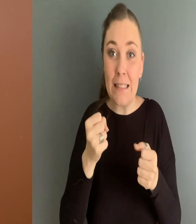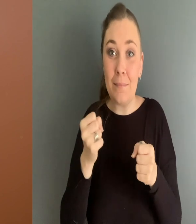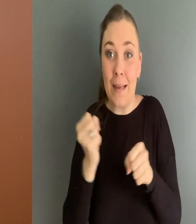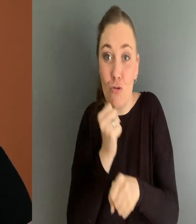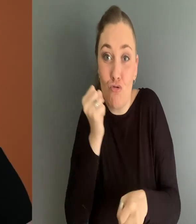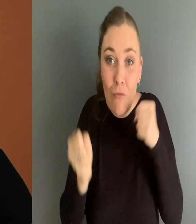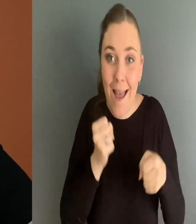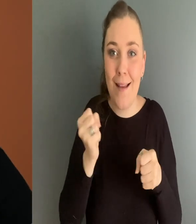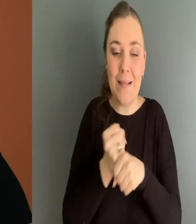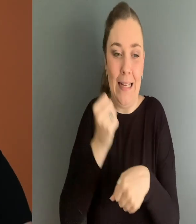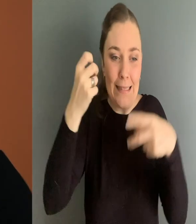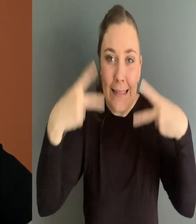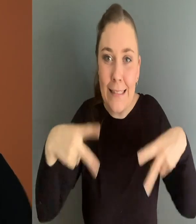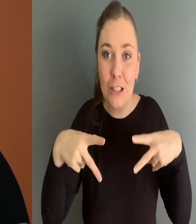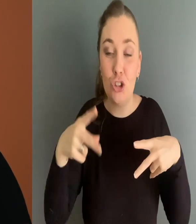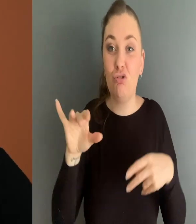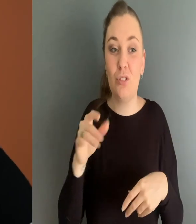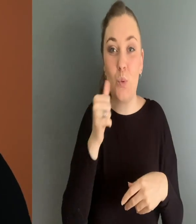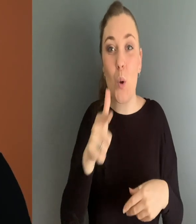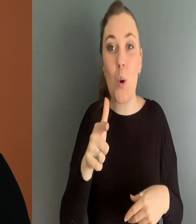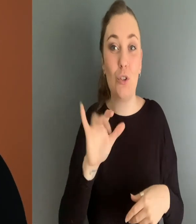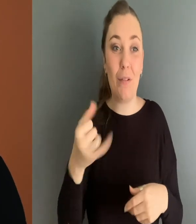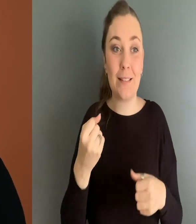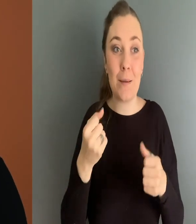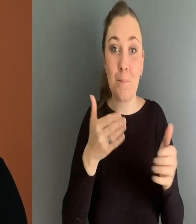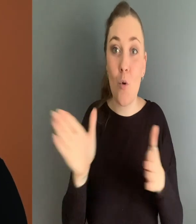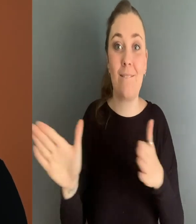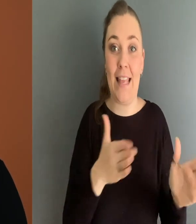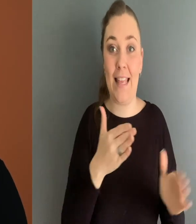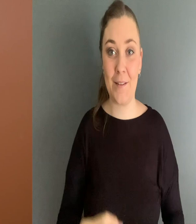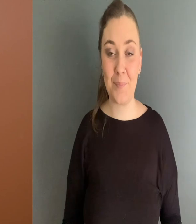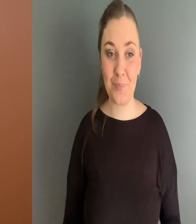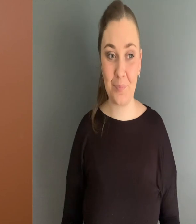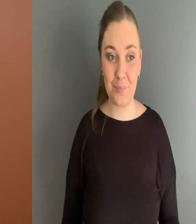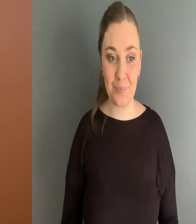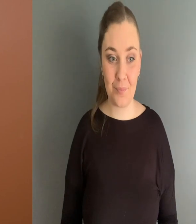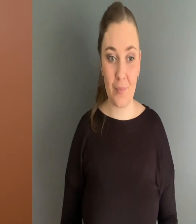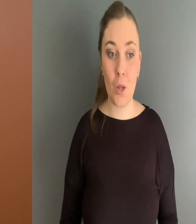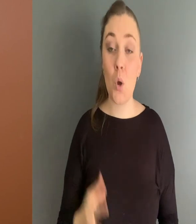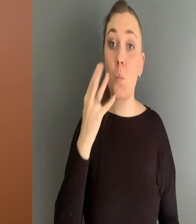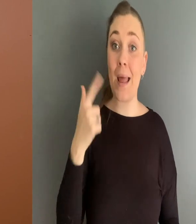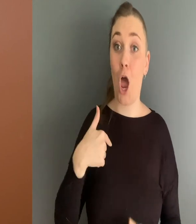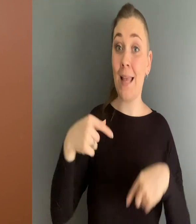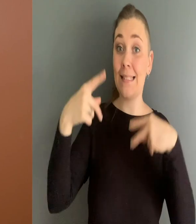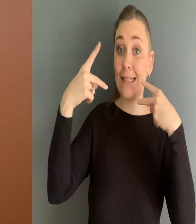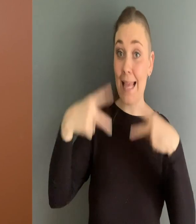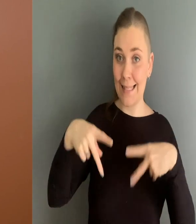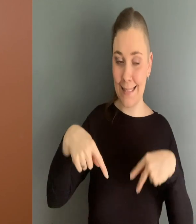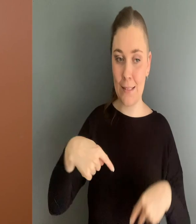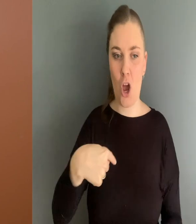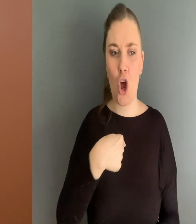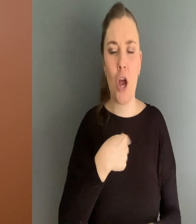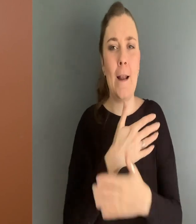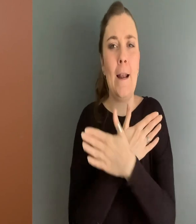running and dancing and you know just getting them moving and when i dance i